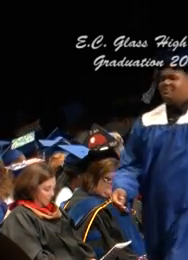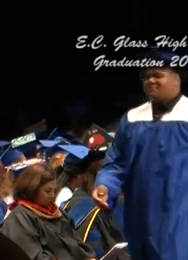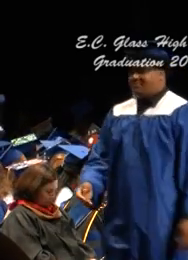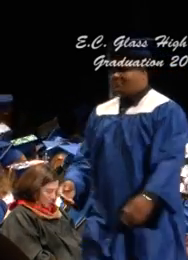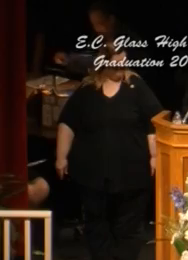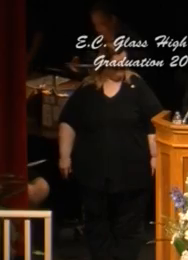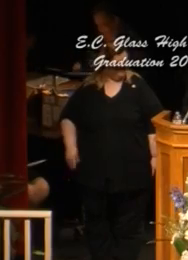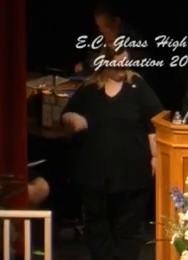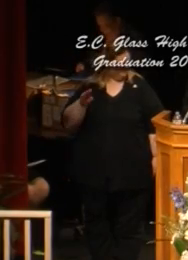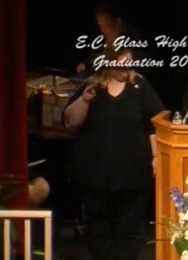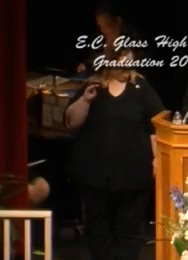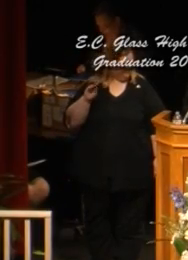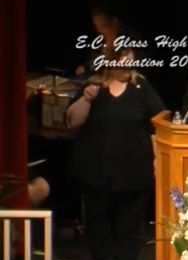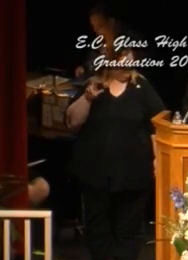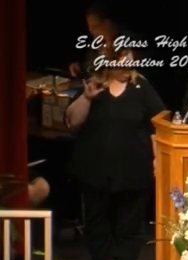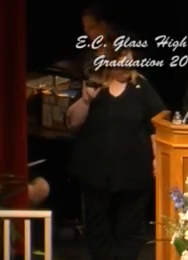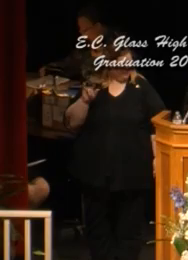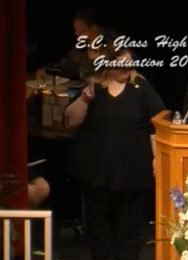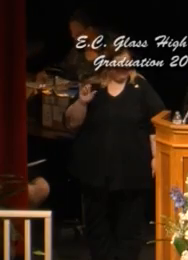Mary Margaret Key.